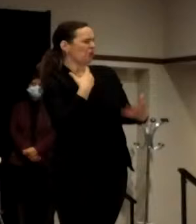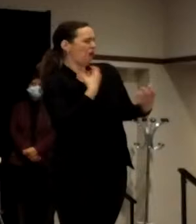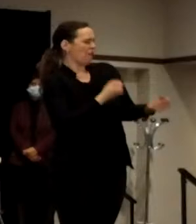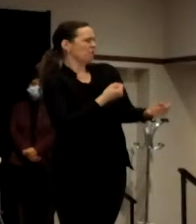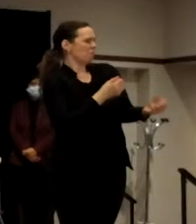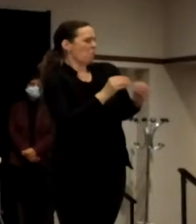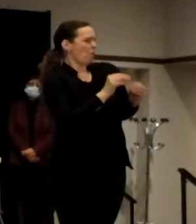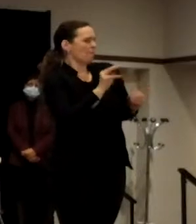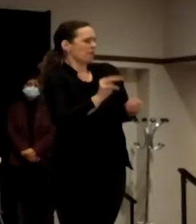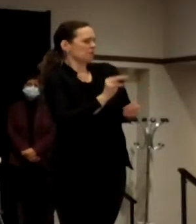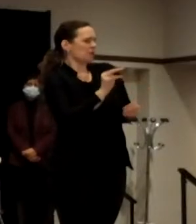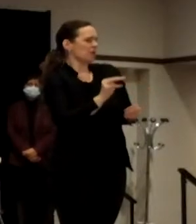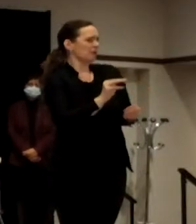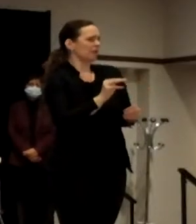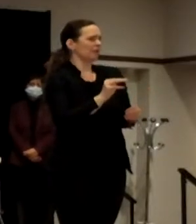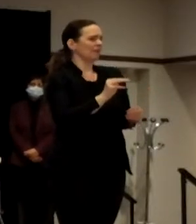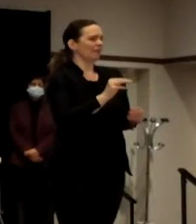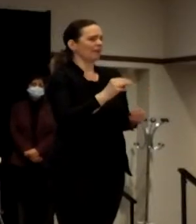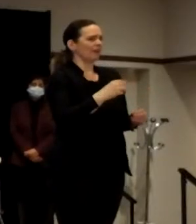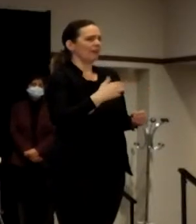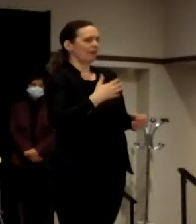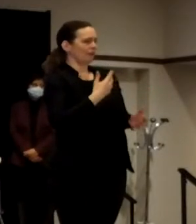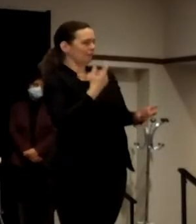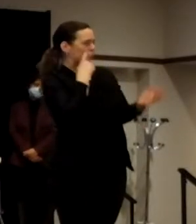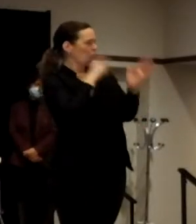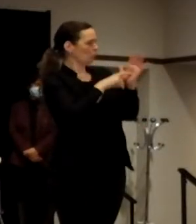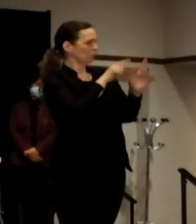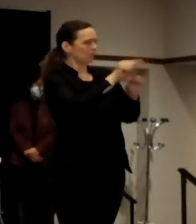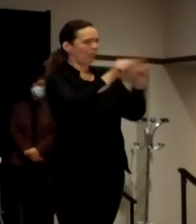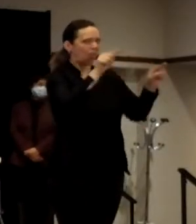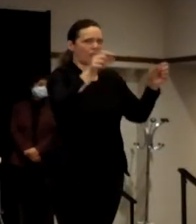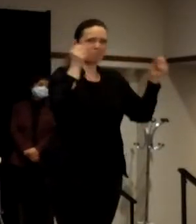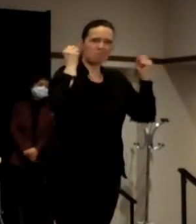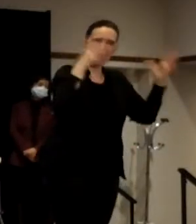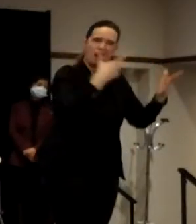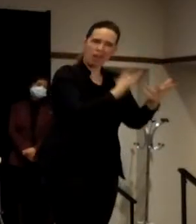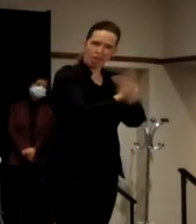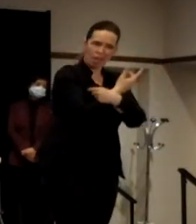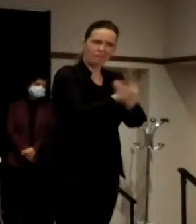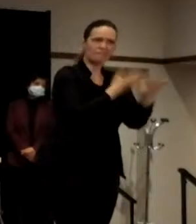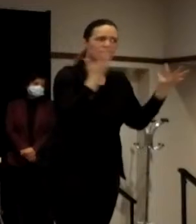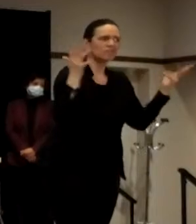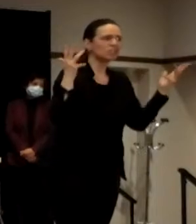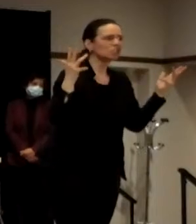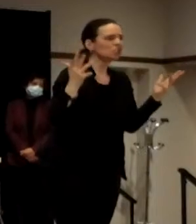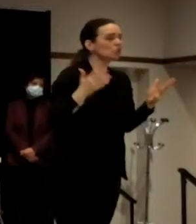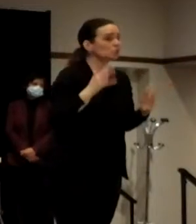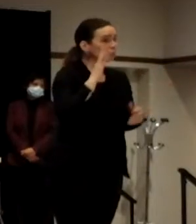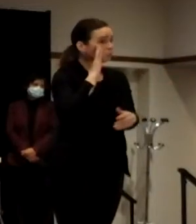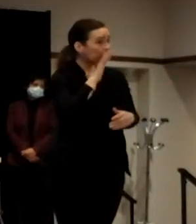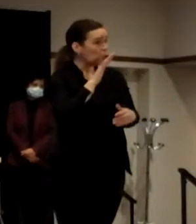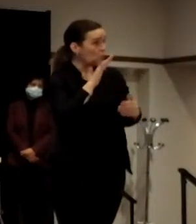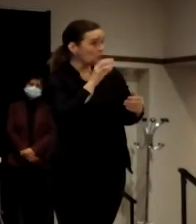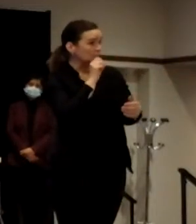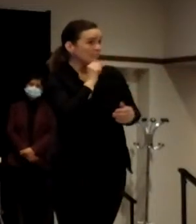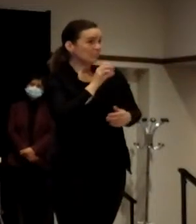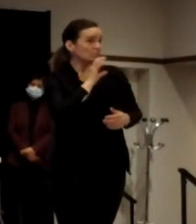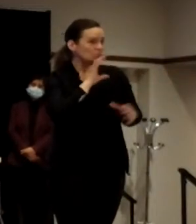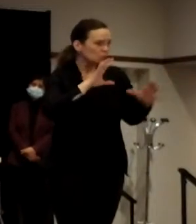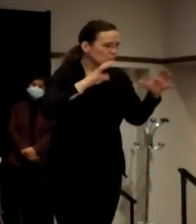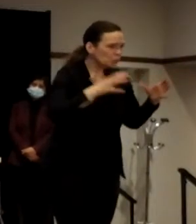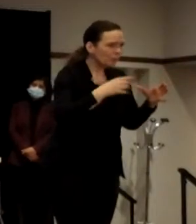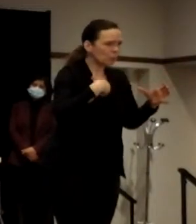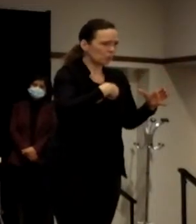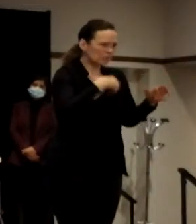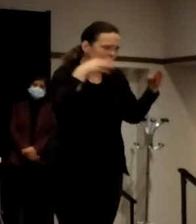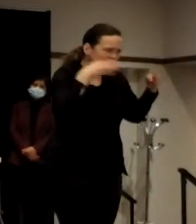lot of folks. Now it's almost like within our senior population, we're having to micro-target, which is a really good spot to be